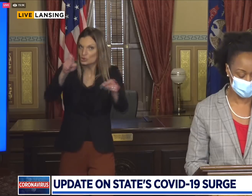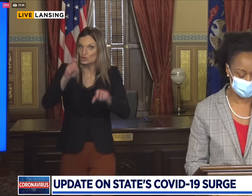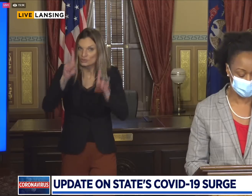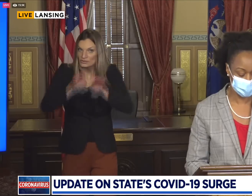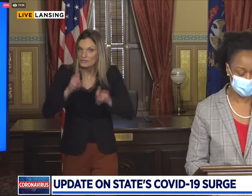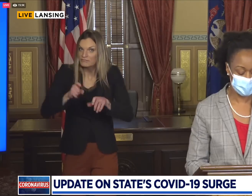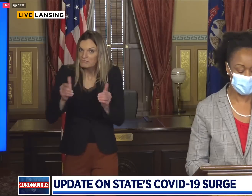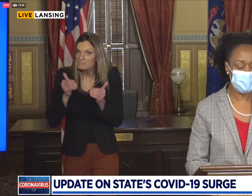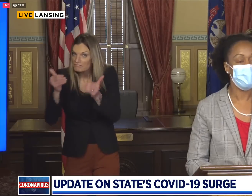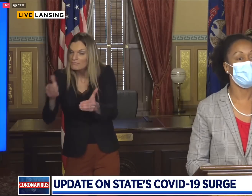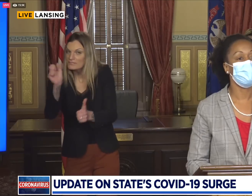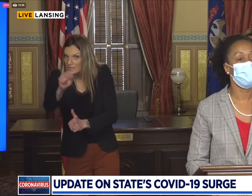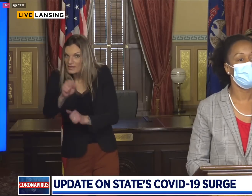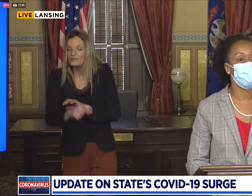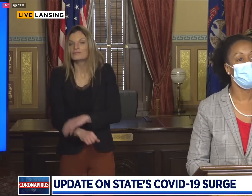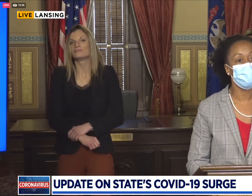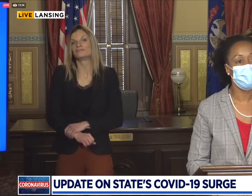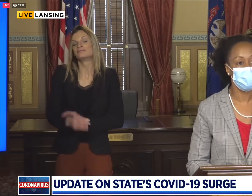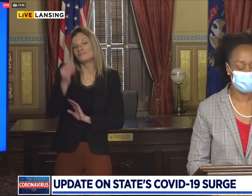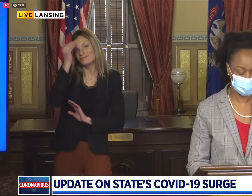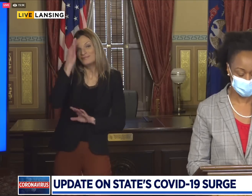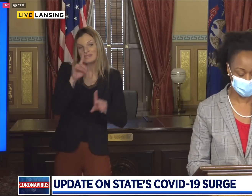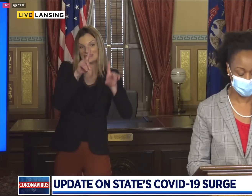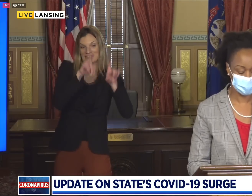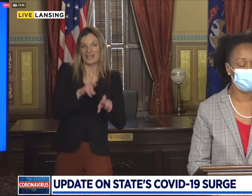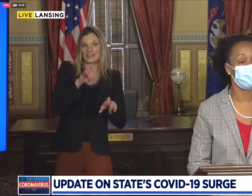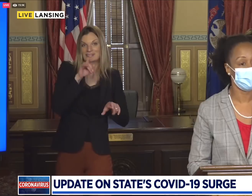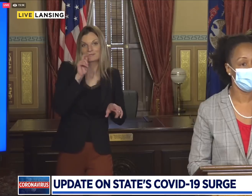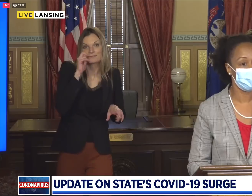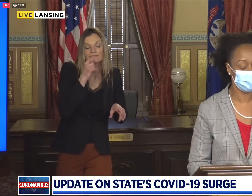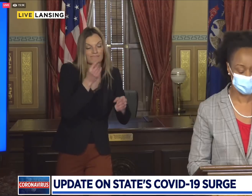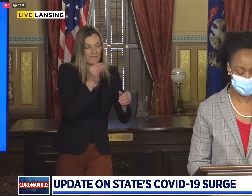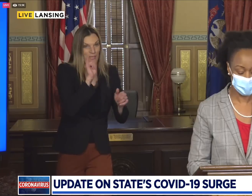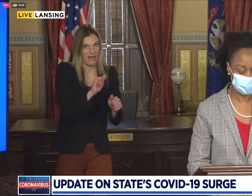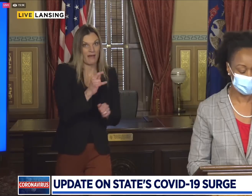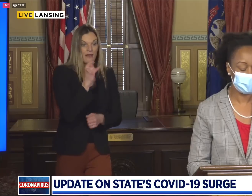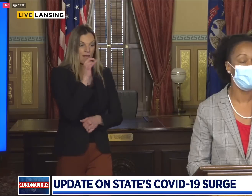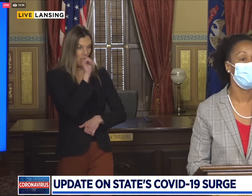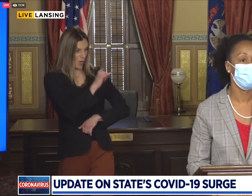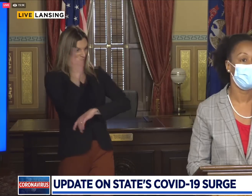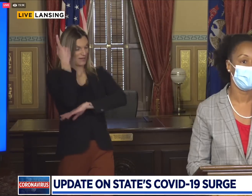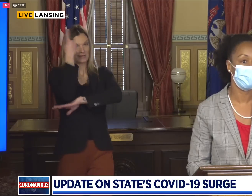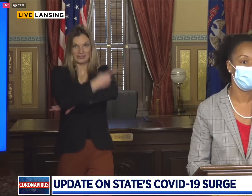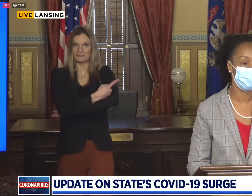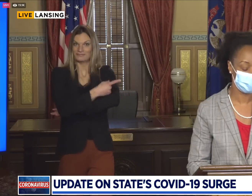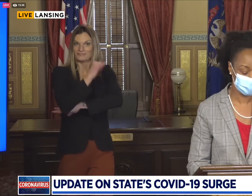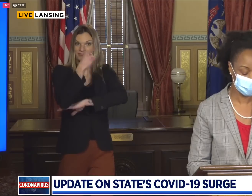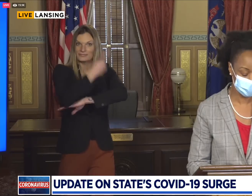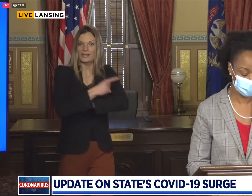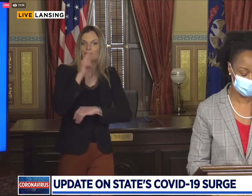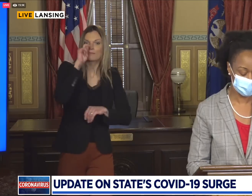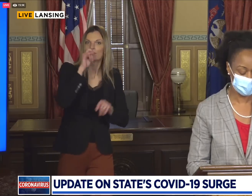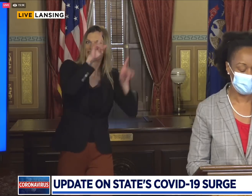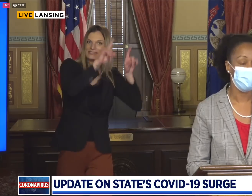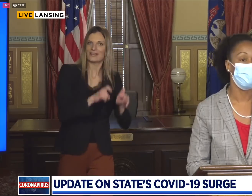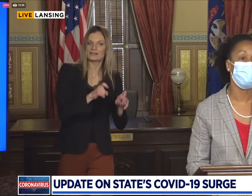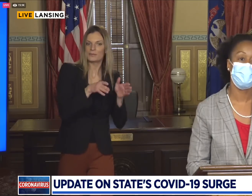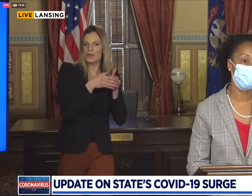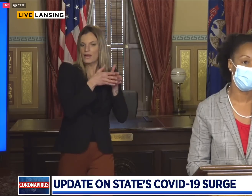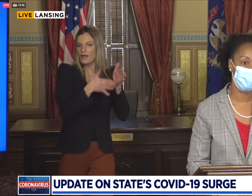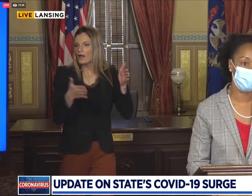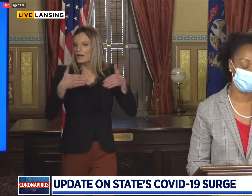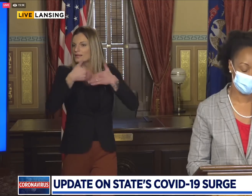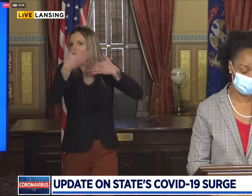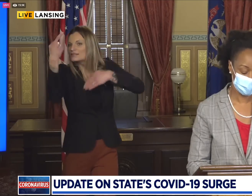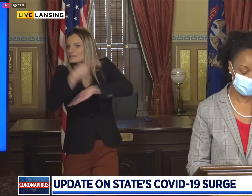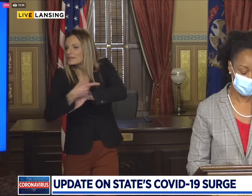have symptoms. But a test only tells you about your virus level on the day that you had your sample taken. No test